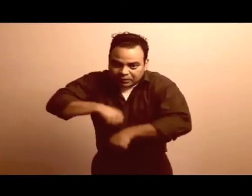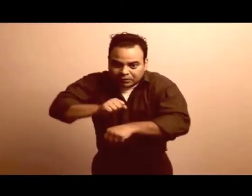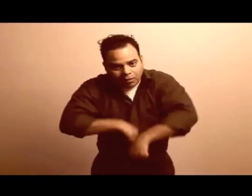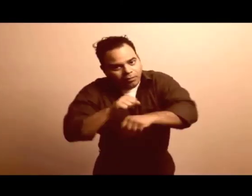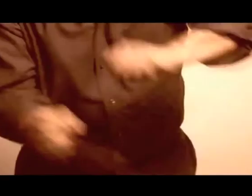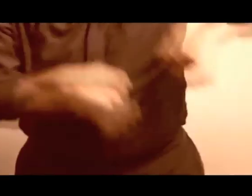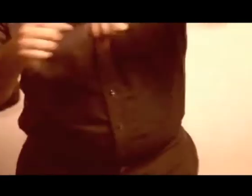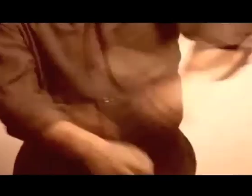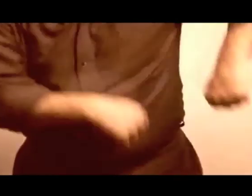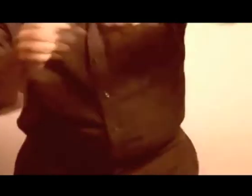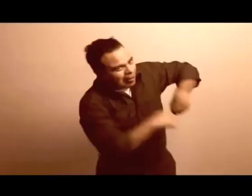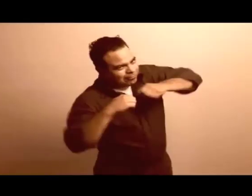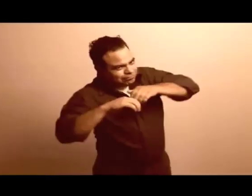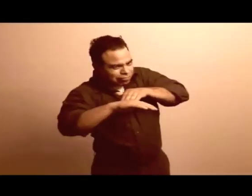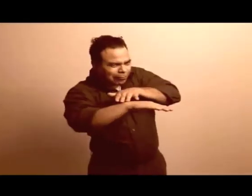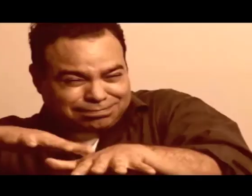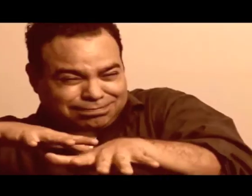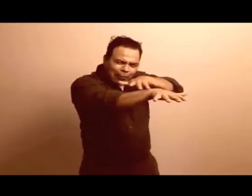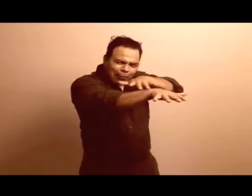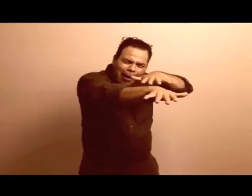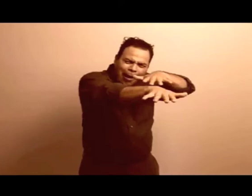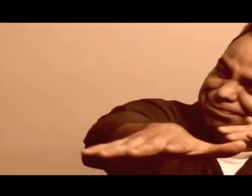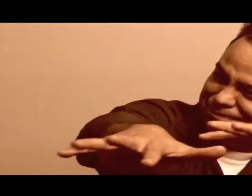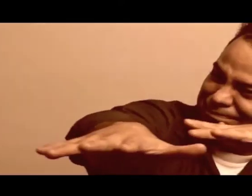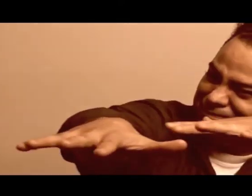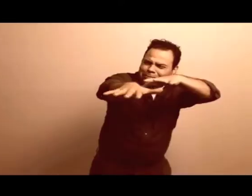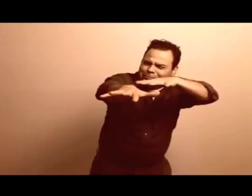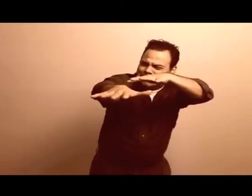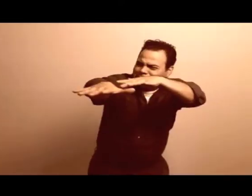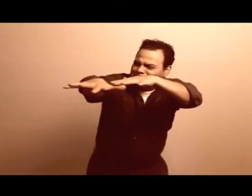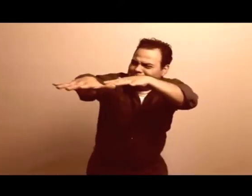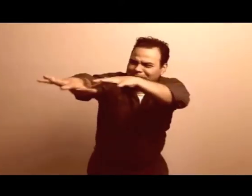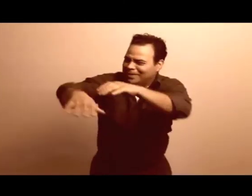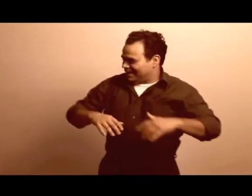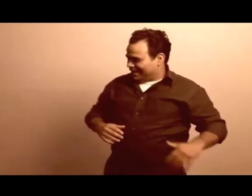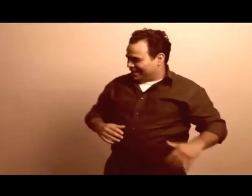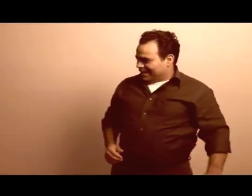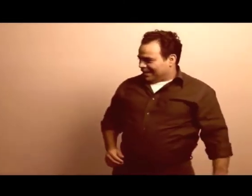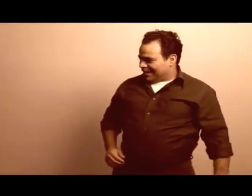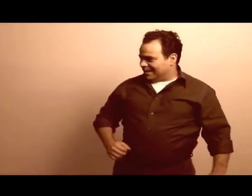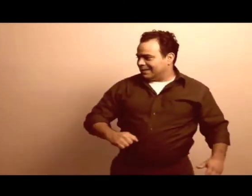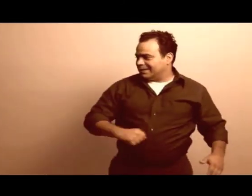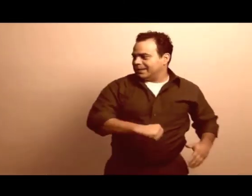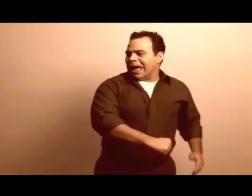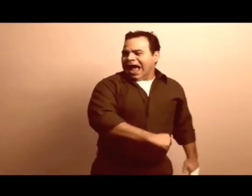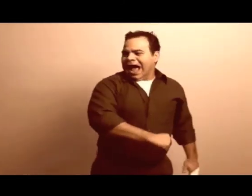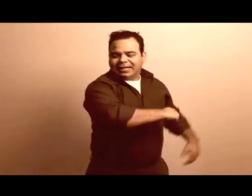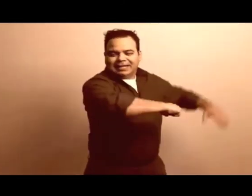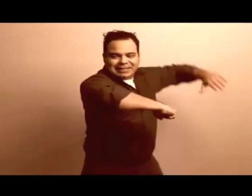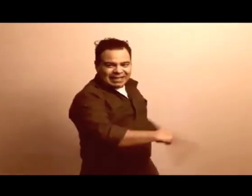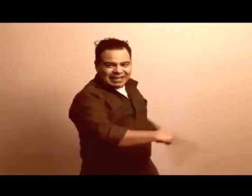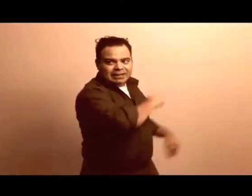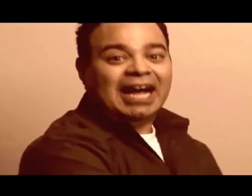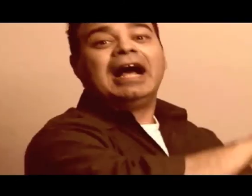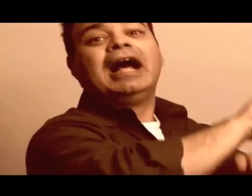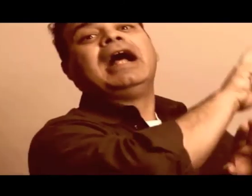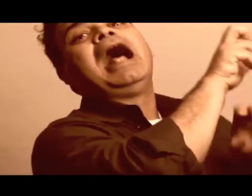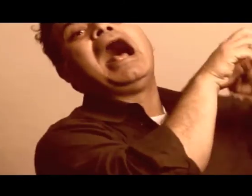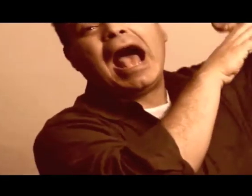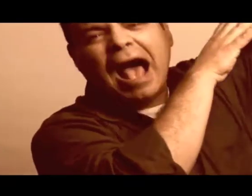downward, horns ahead, raising up the dirt as the herd spilled out across the plain. Down he charged his